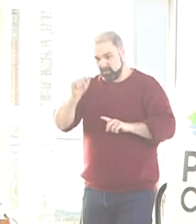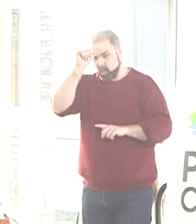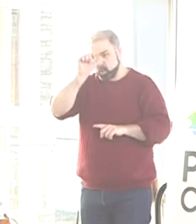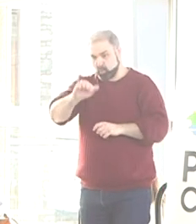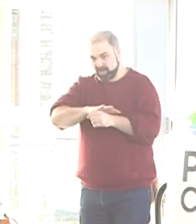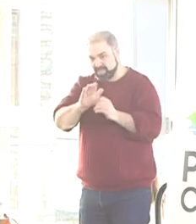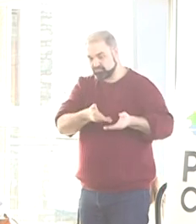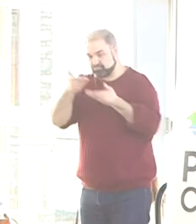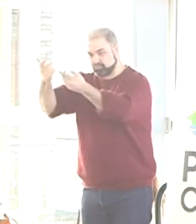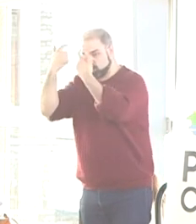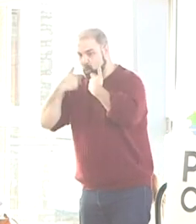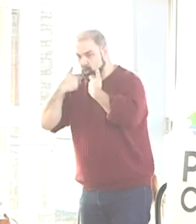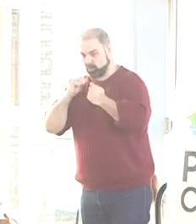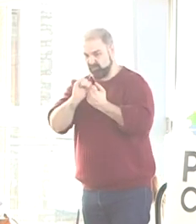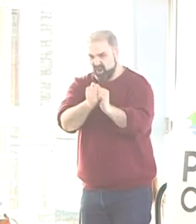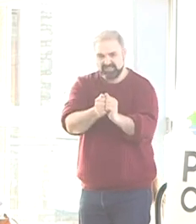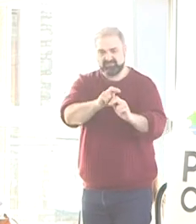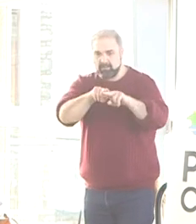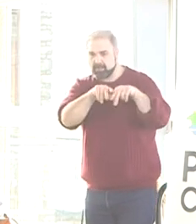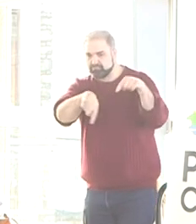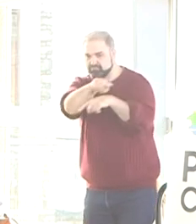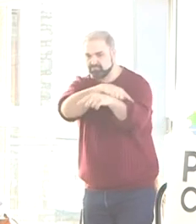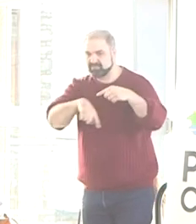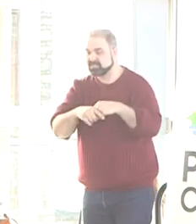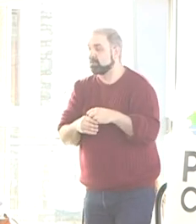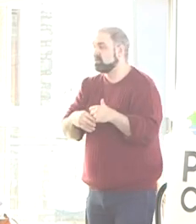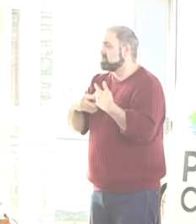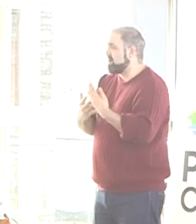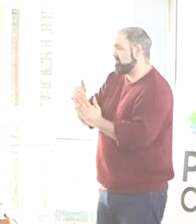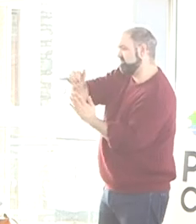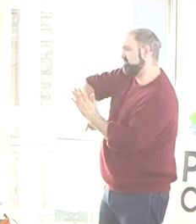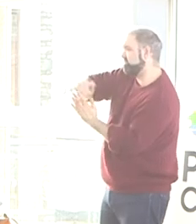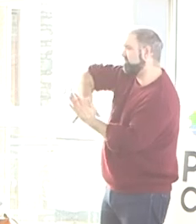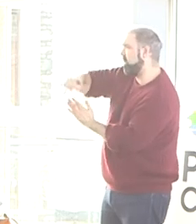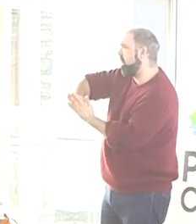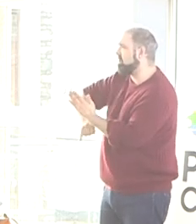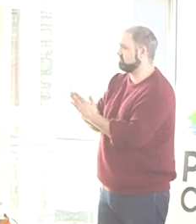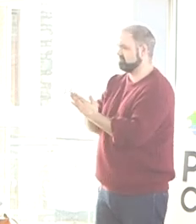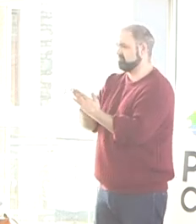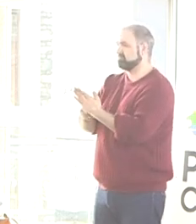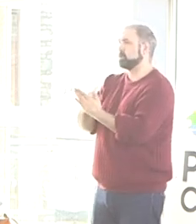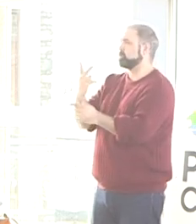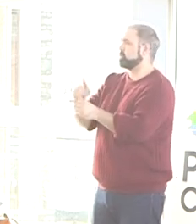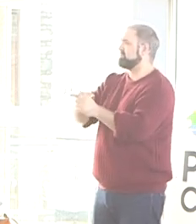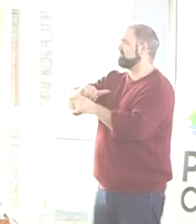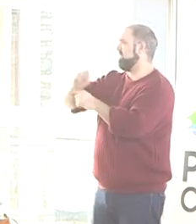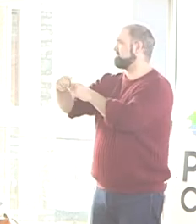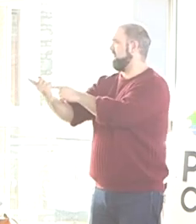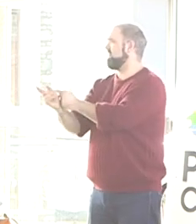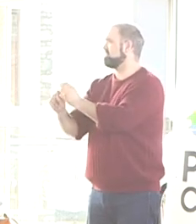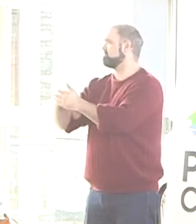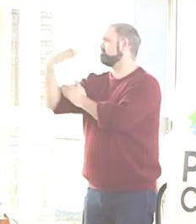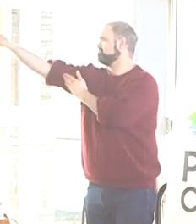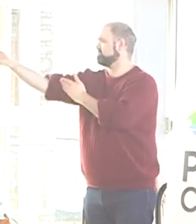case? Because we did the papers and they were filed, and it was 2 years later that the